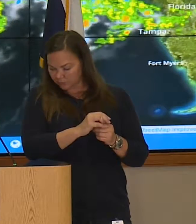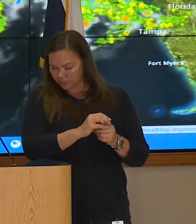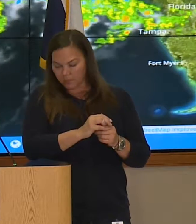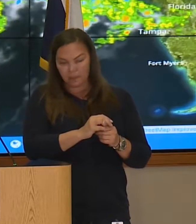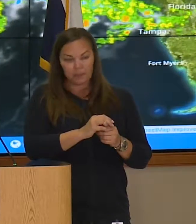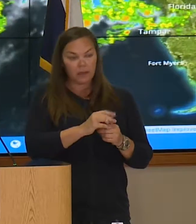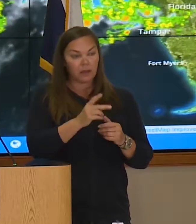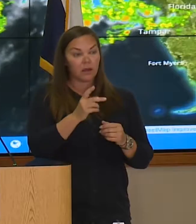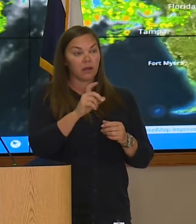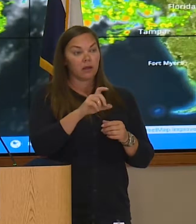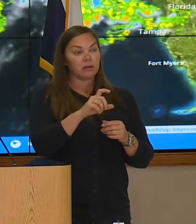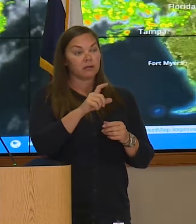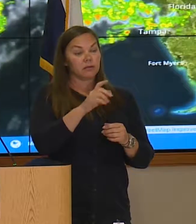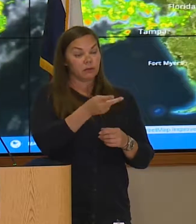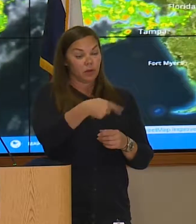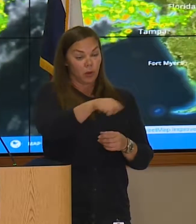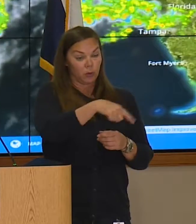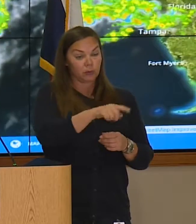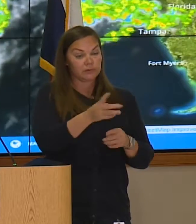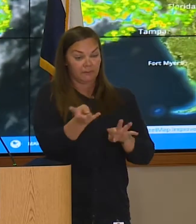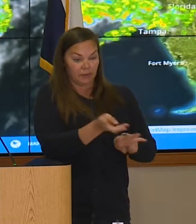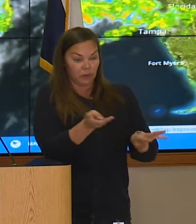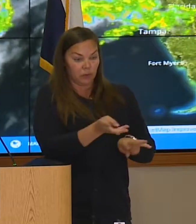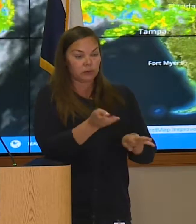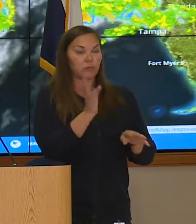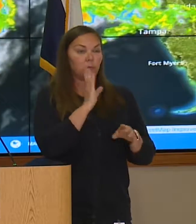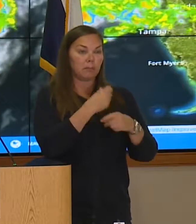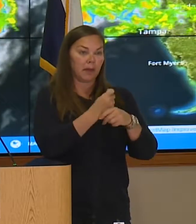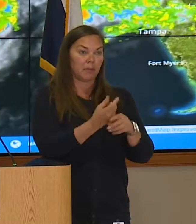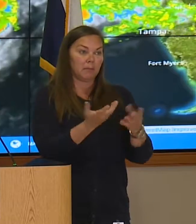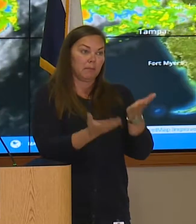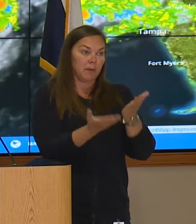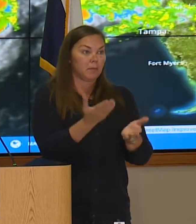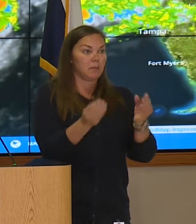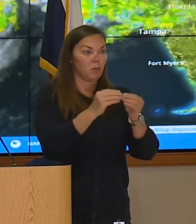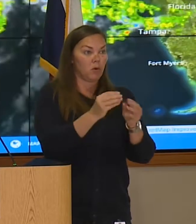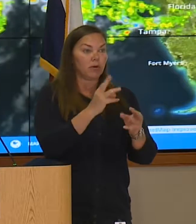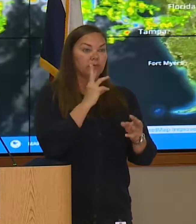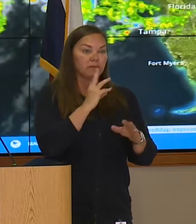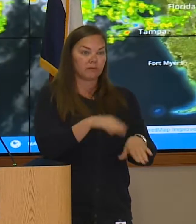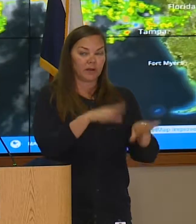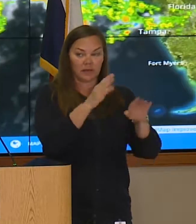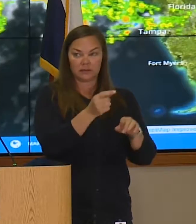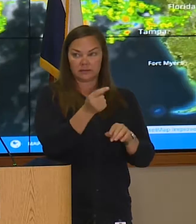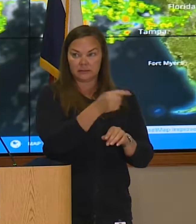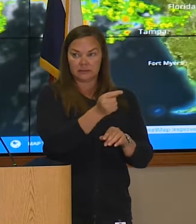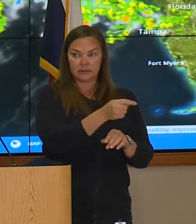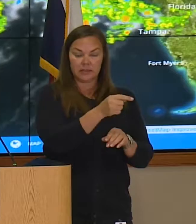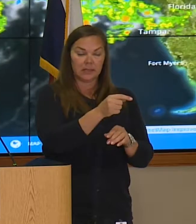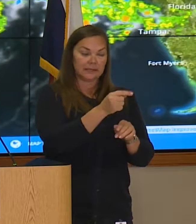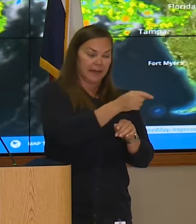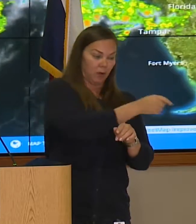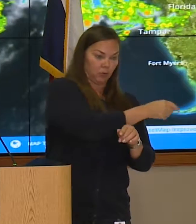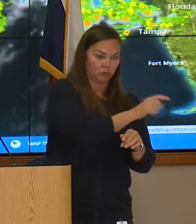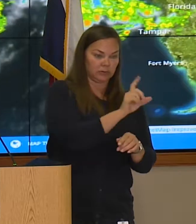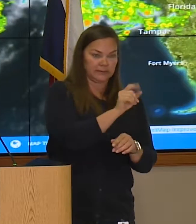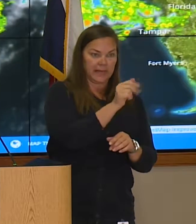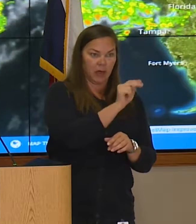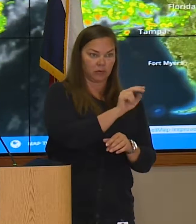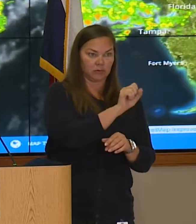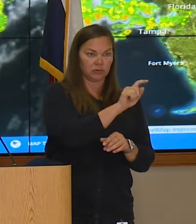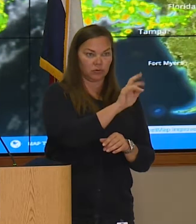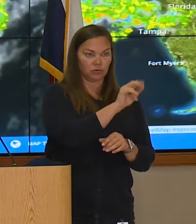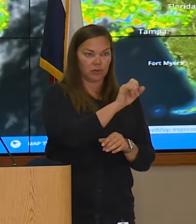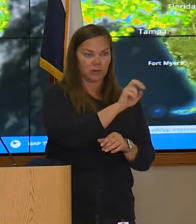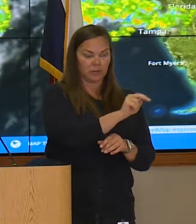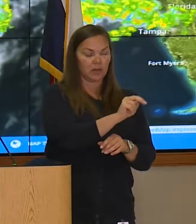These flows could increase flooding potential downstream. The Addicks spillway overflows will